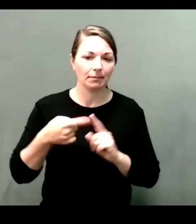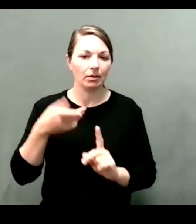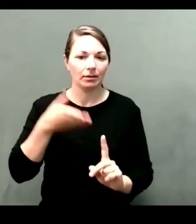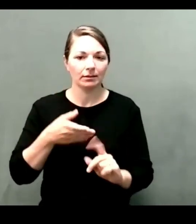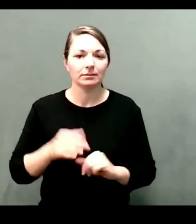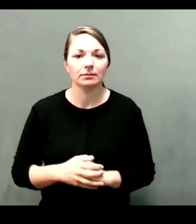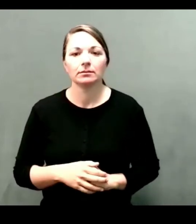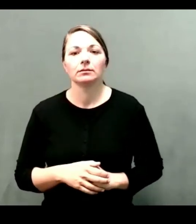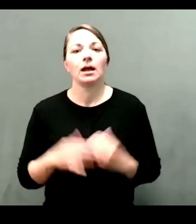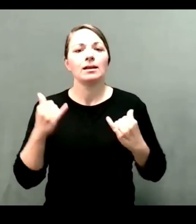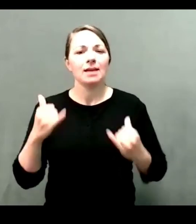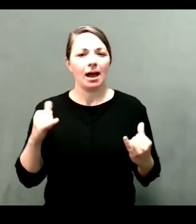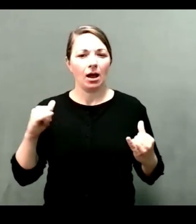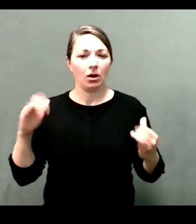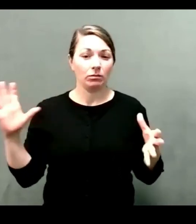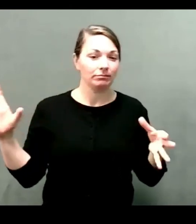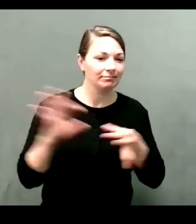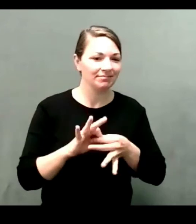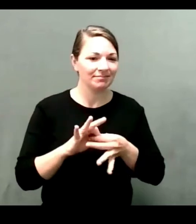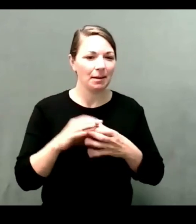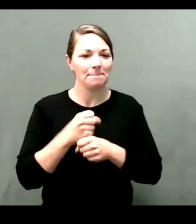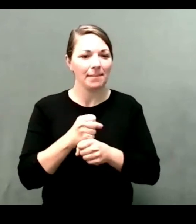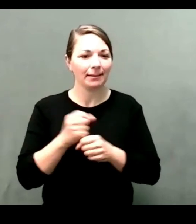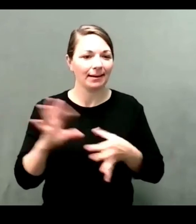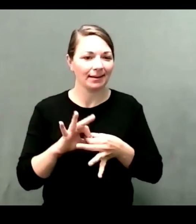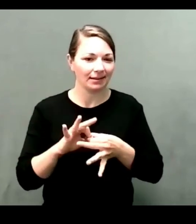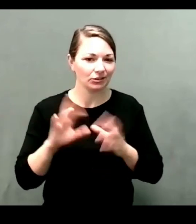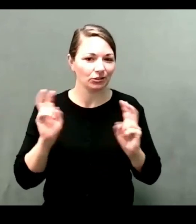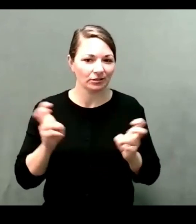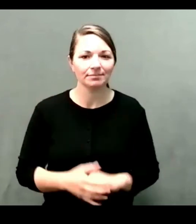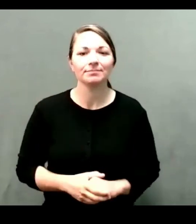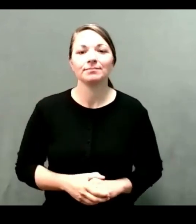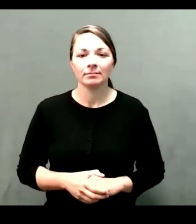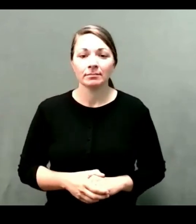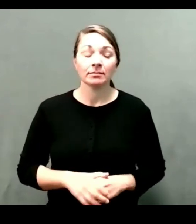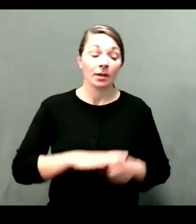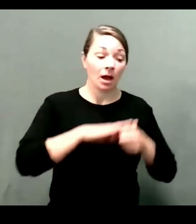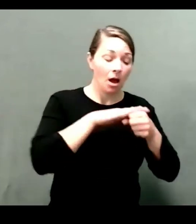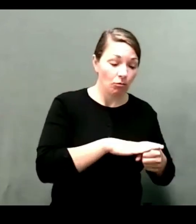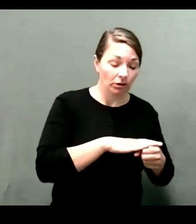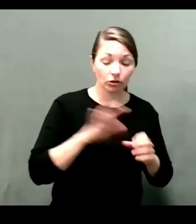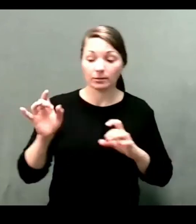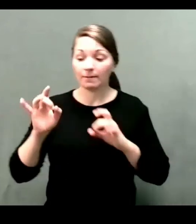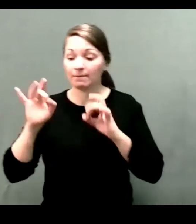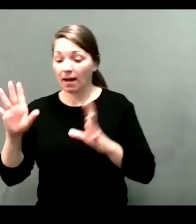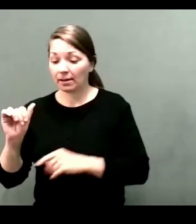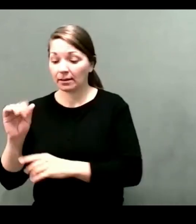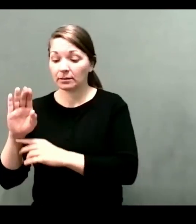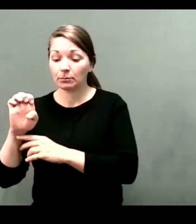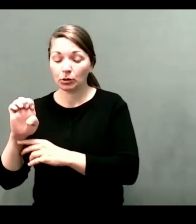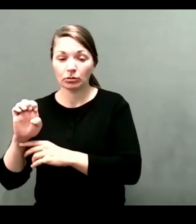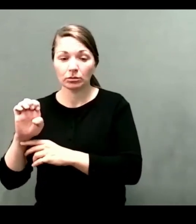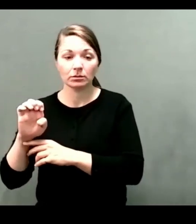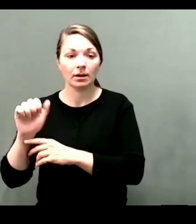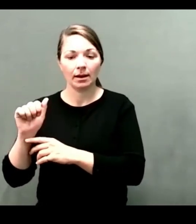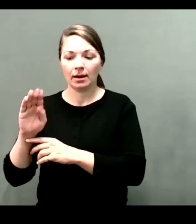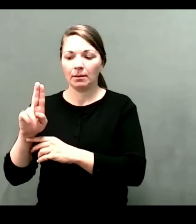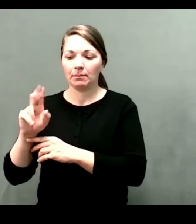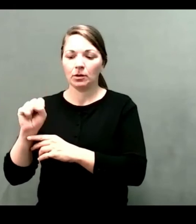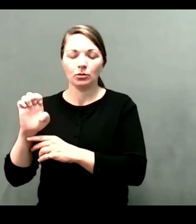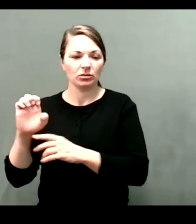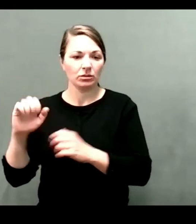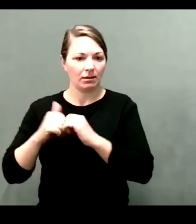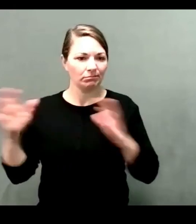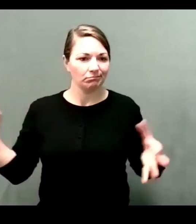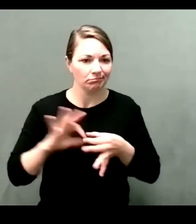connections between oppression and violence and abuse. And so we wanted to give you a few